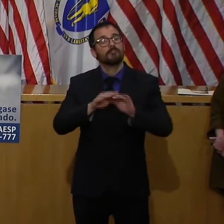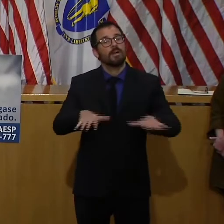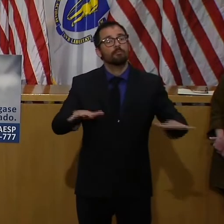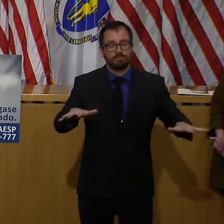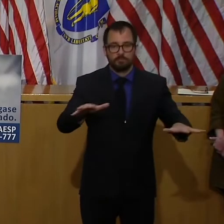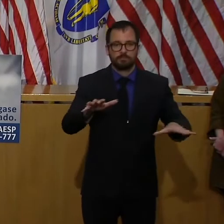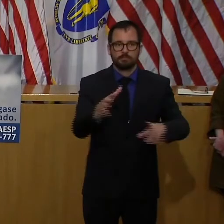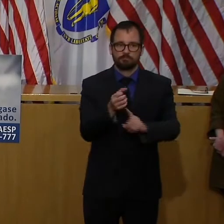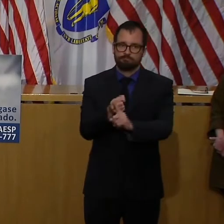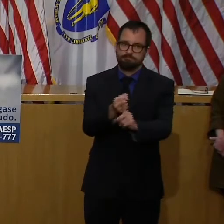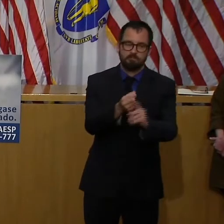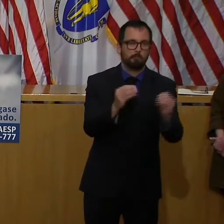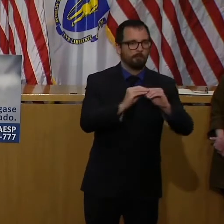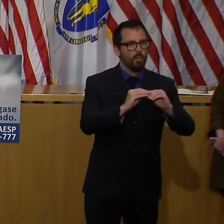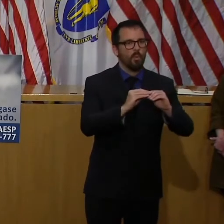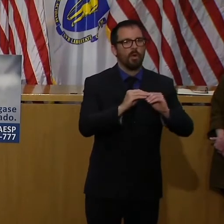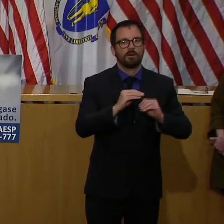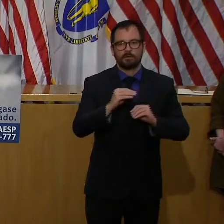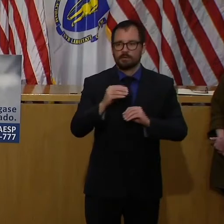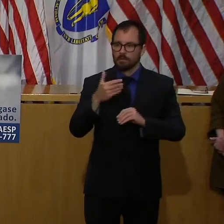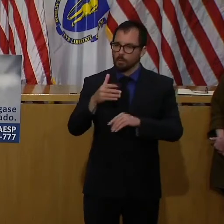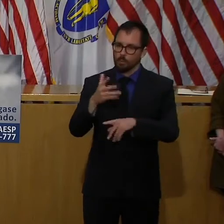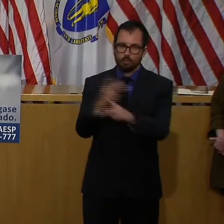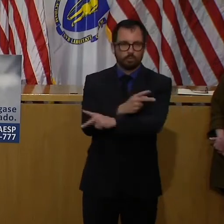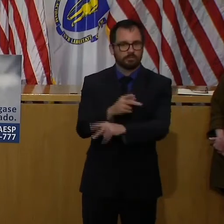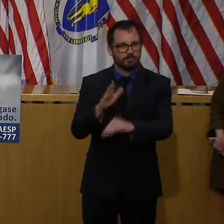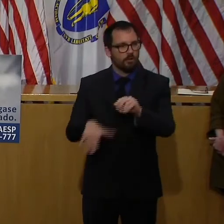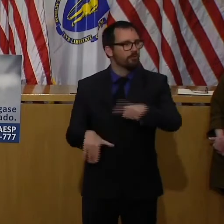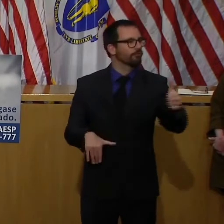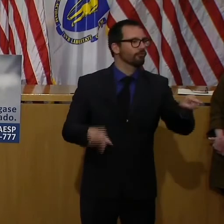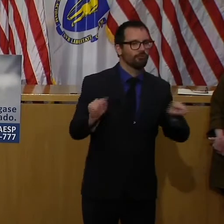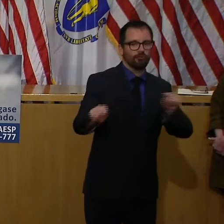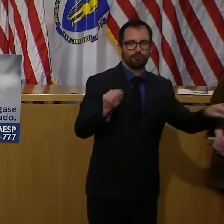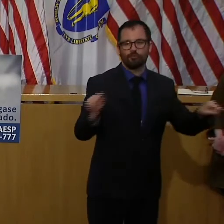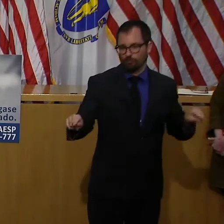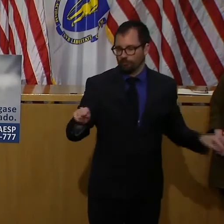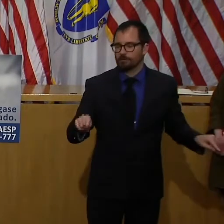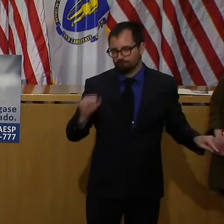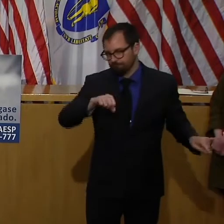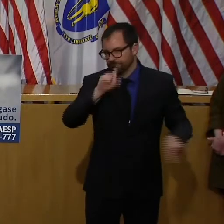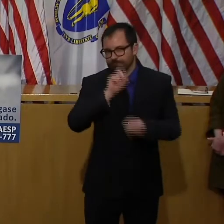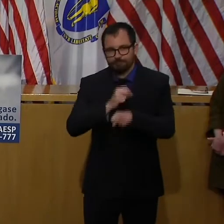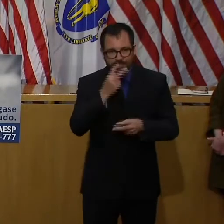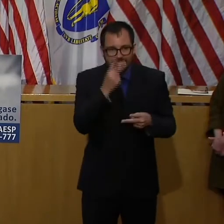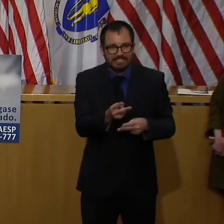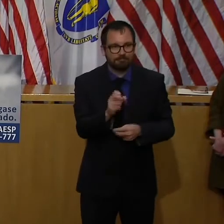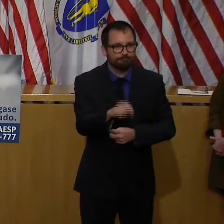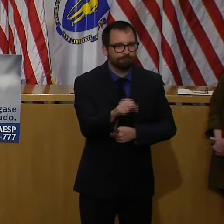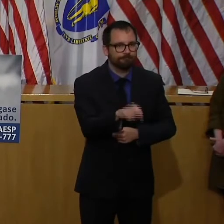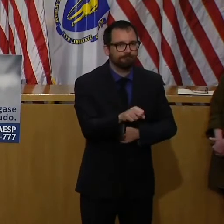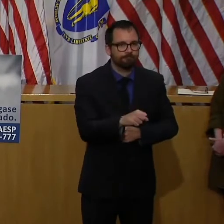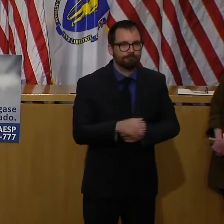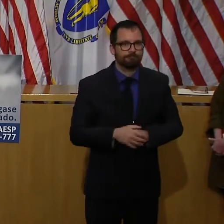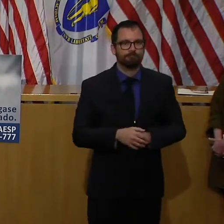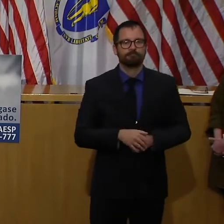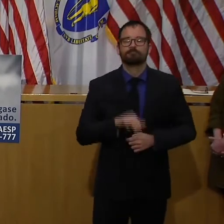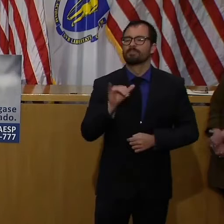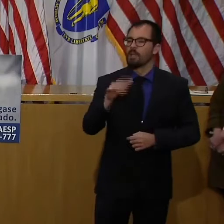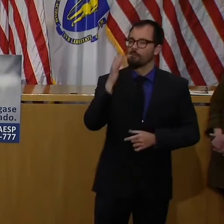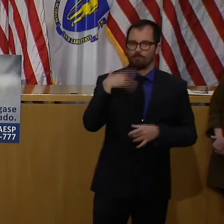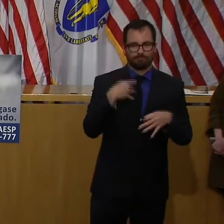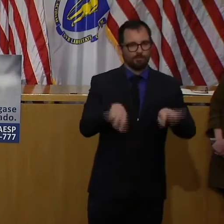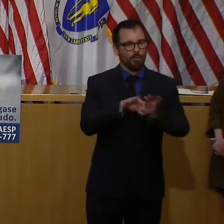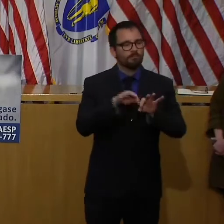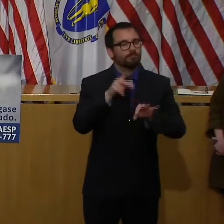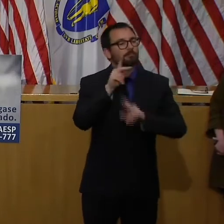of the reasons why we're having an advisory group talk with us about health inequities related to COVID and some actions we can take. But doesn't